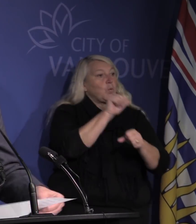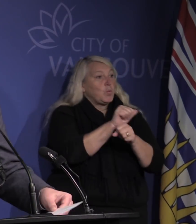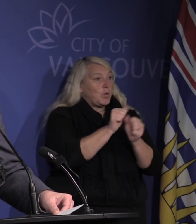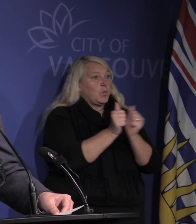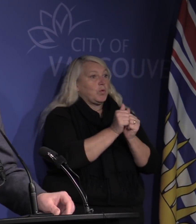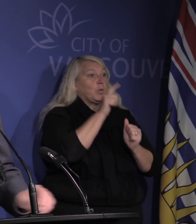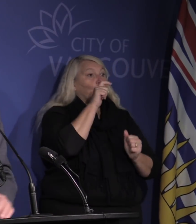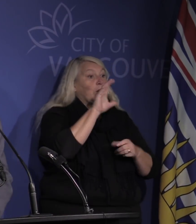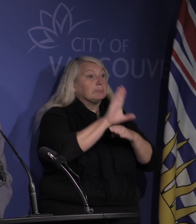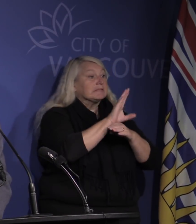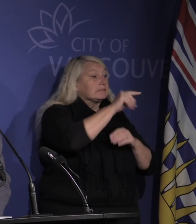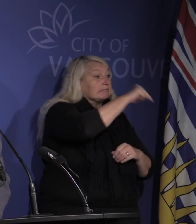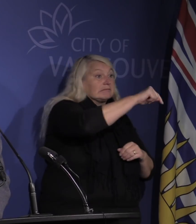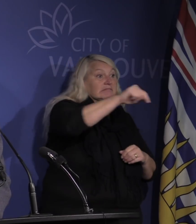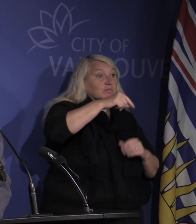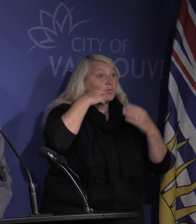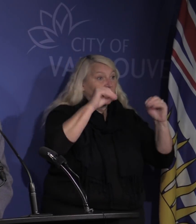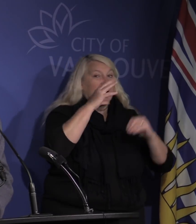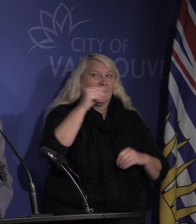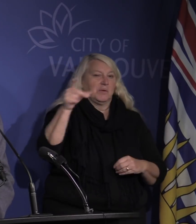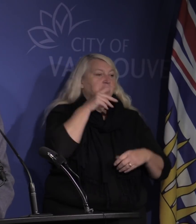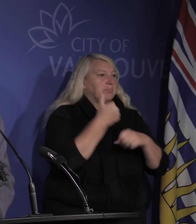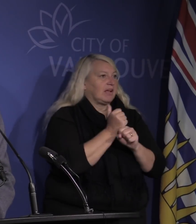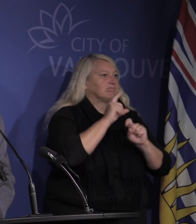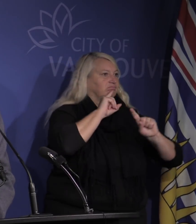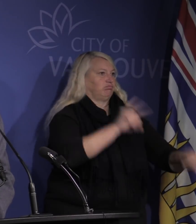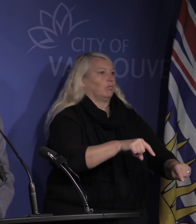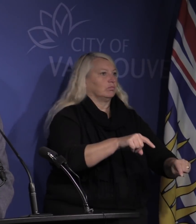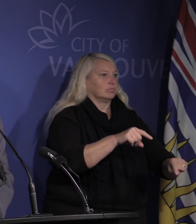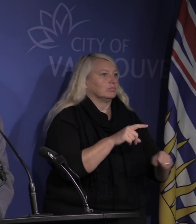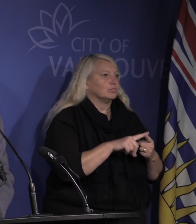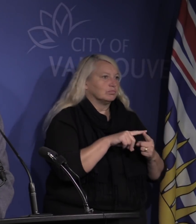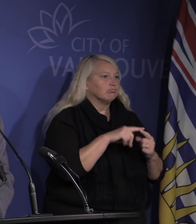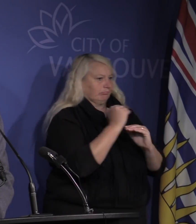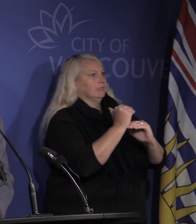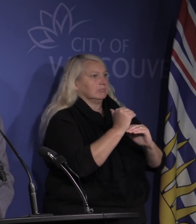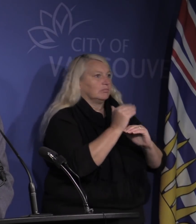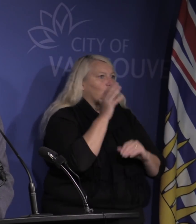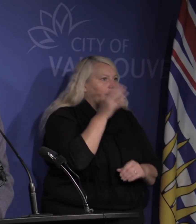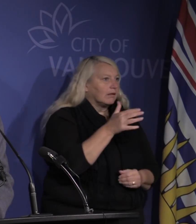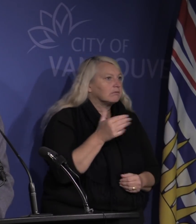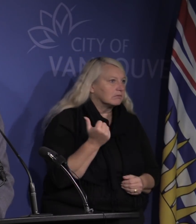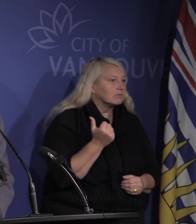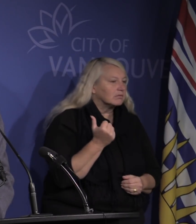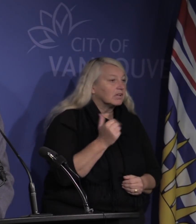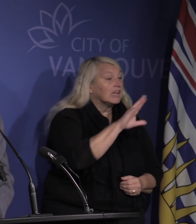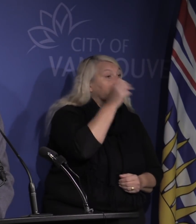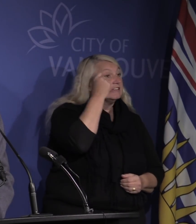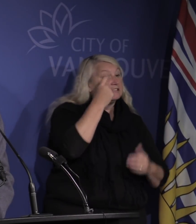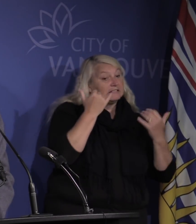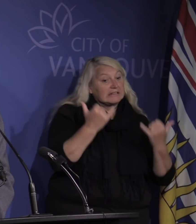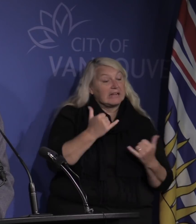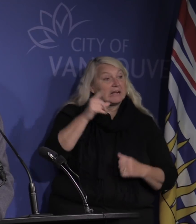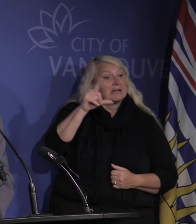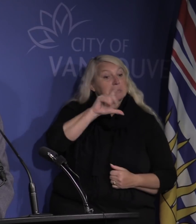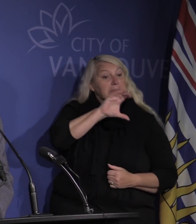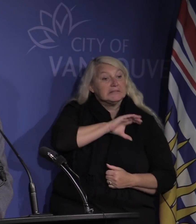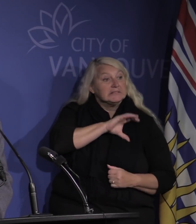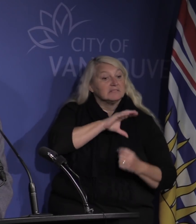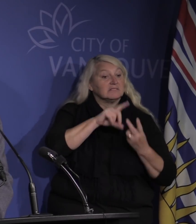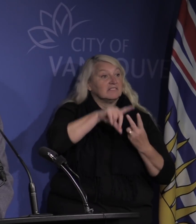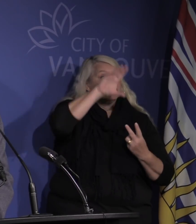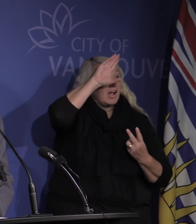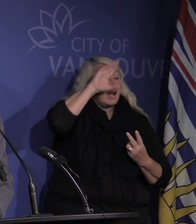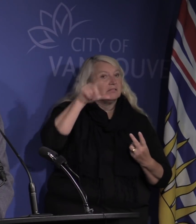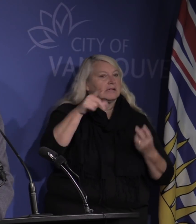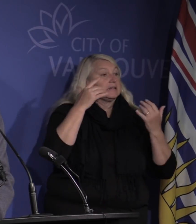action. Finally, this declaration will give our emergency management teams and police officers more flexibility to deploy resources and